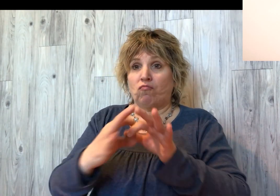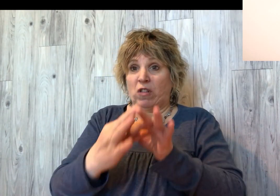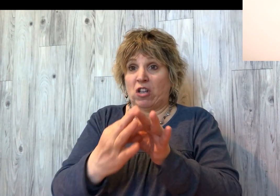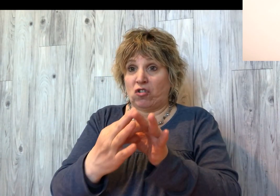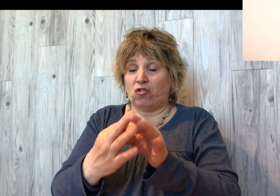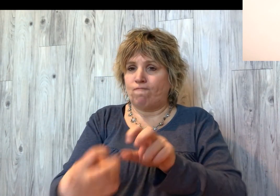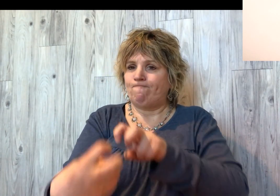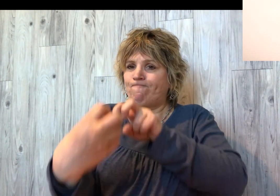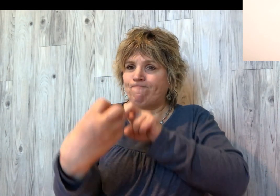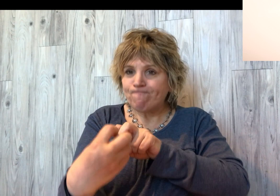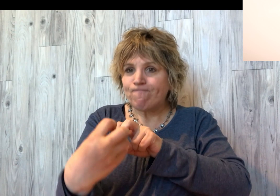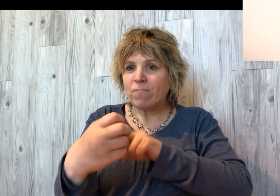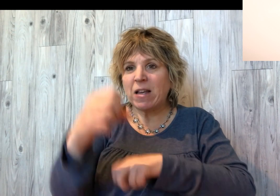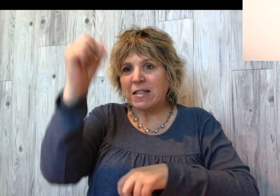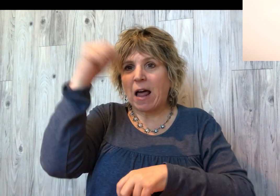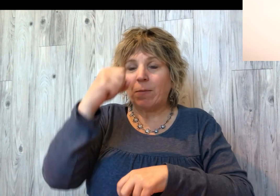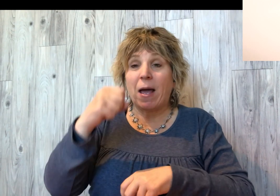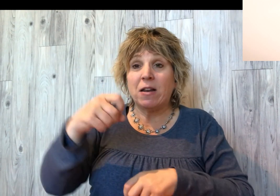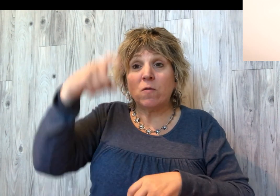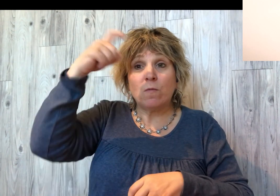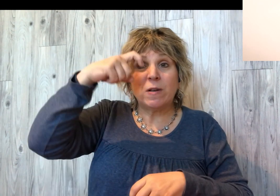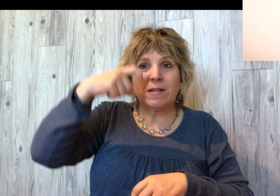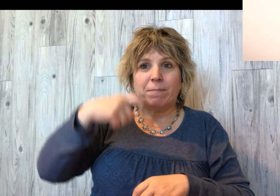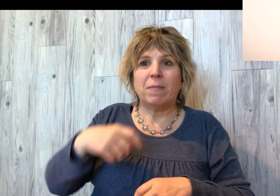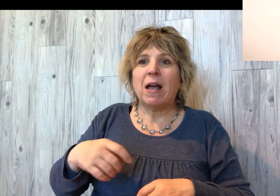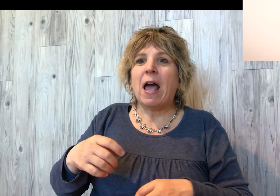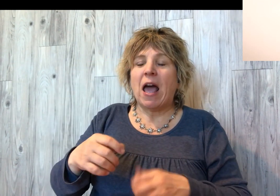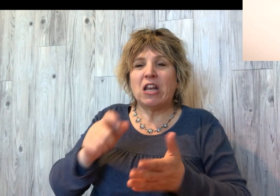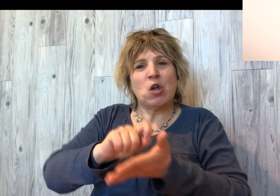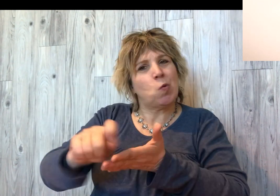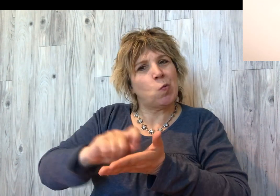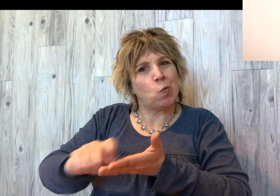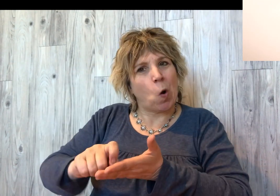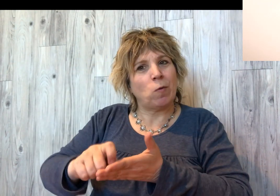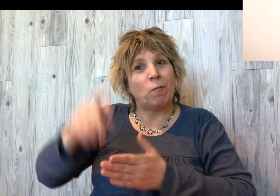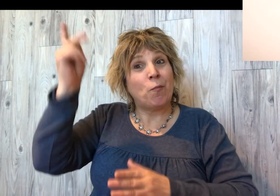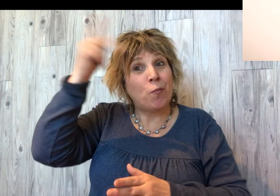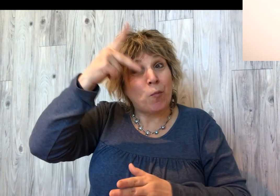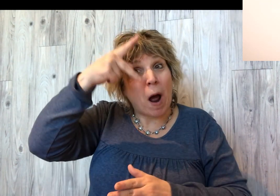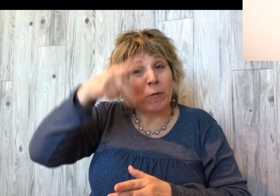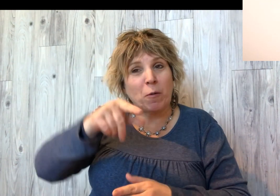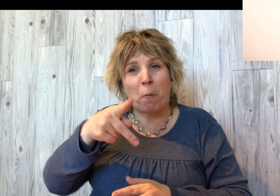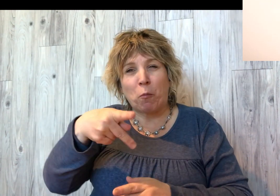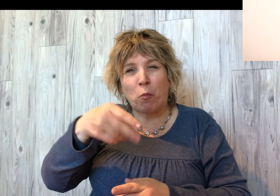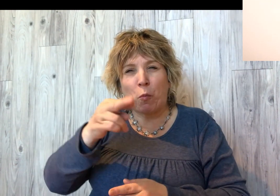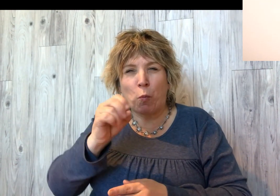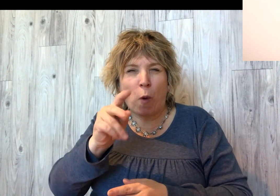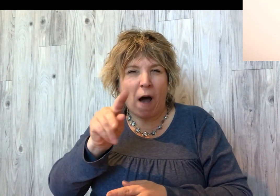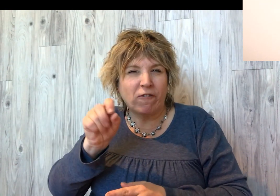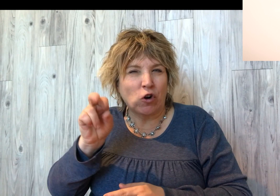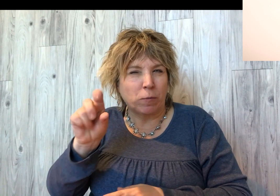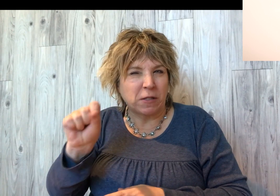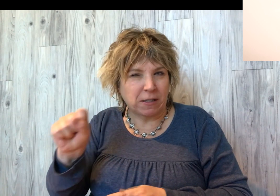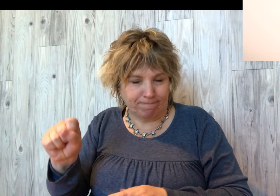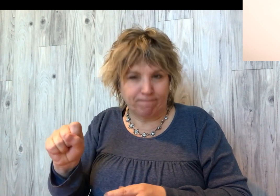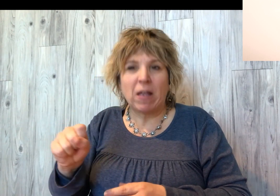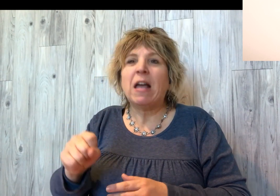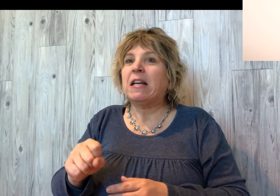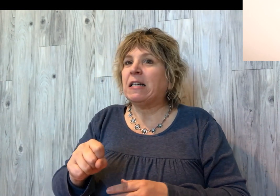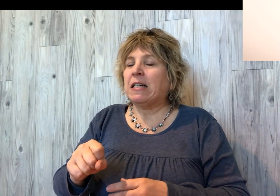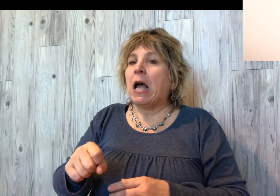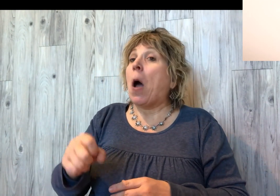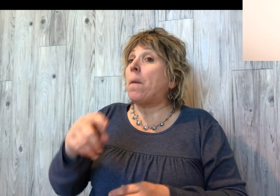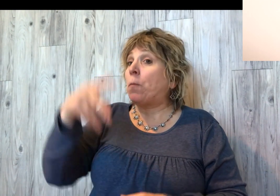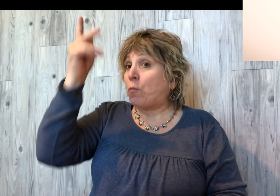presence and listen to the incredible wisdom that he had. He wrote the book of Proverbs, and Proverbs is where we're gonna land today. We're gonna spend some time